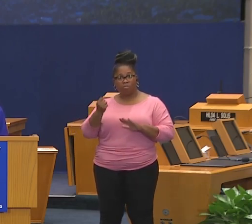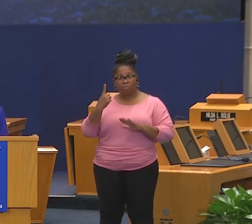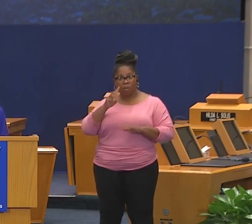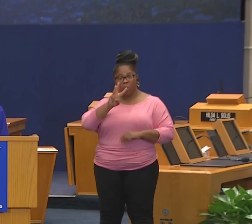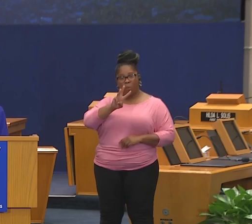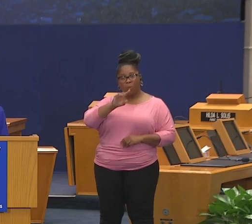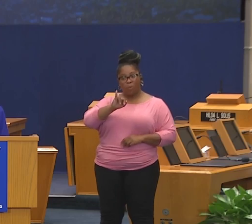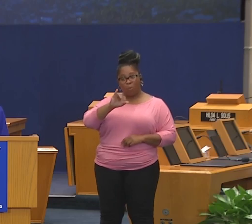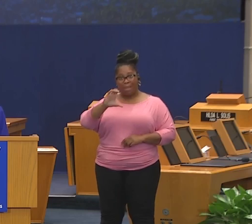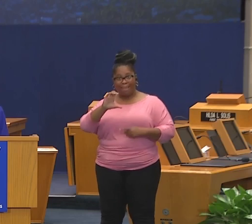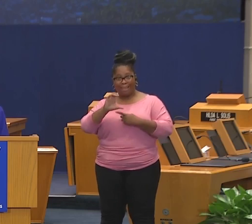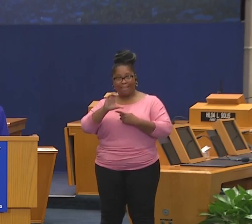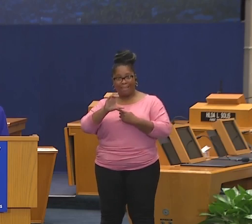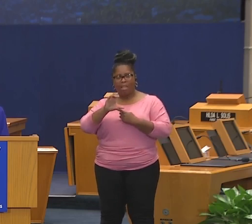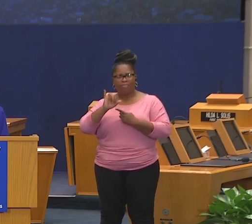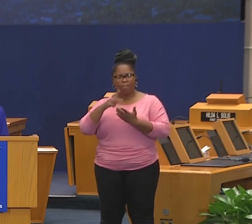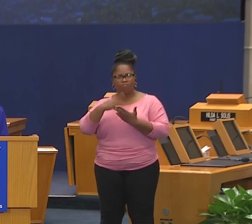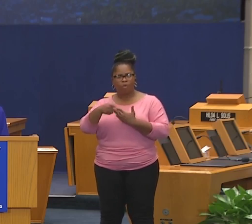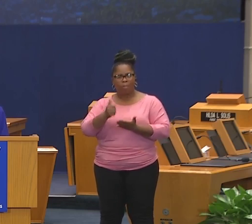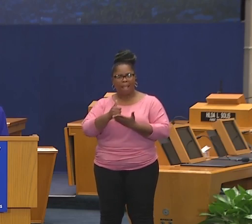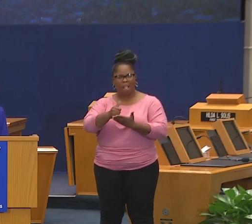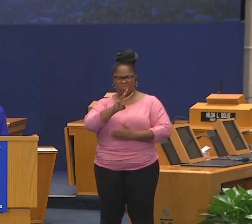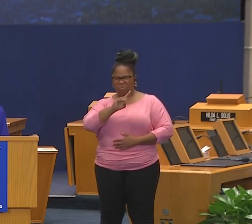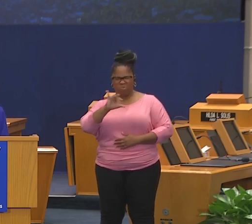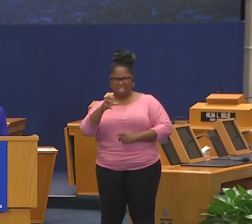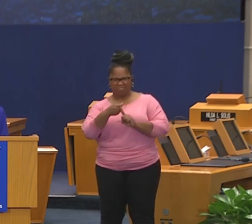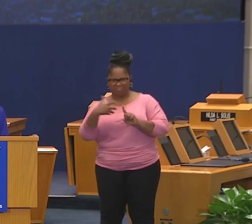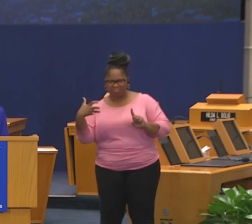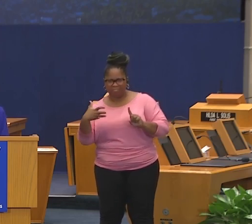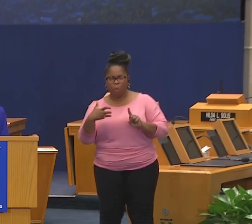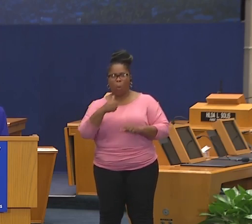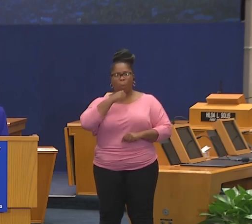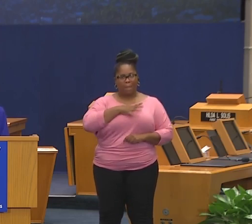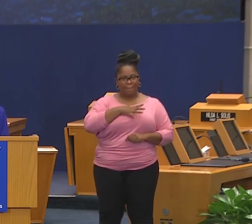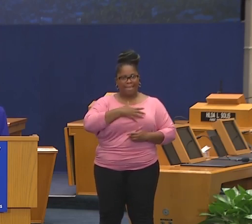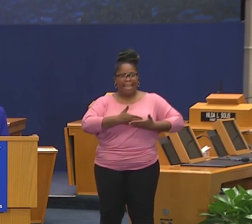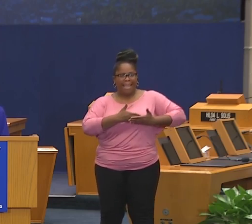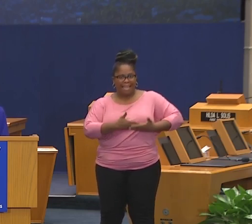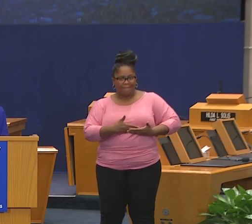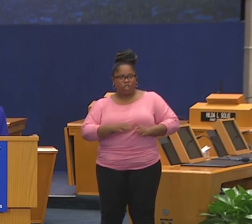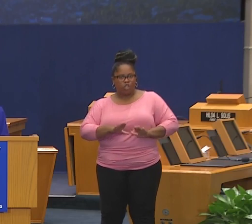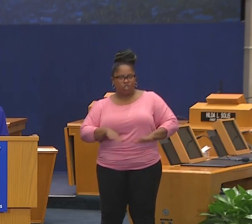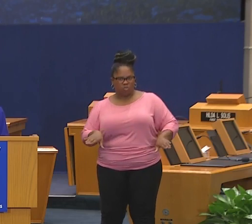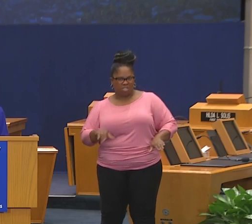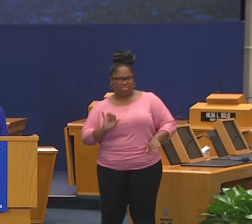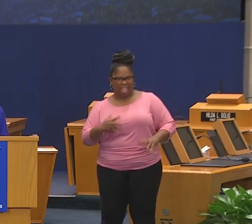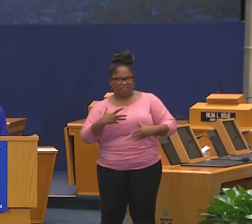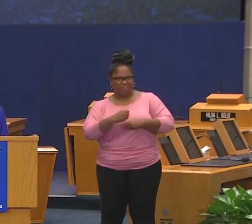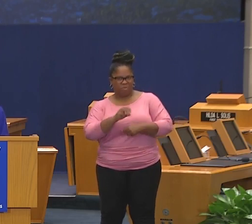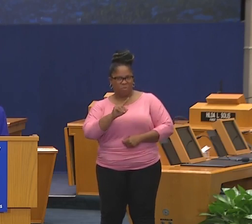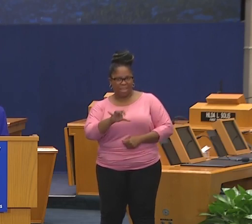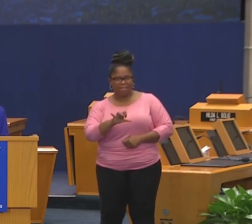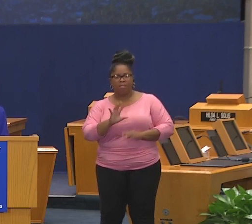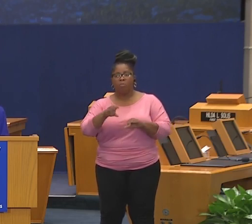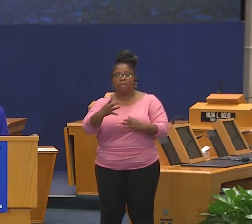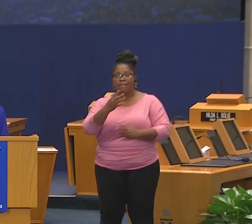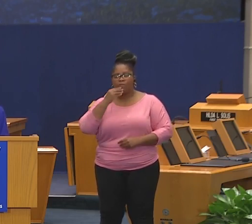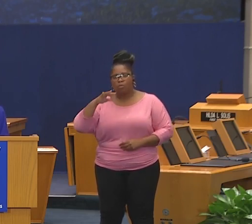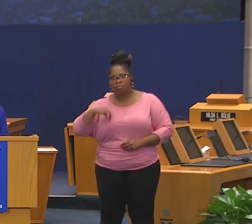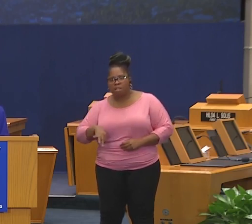program is here to help. WIC, which stands for Women, Infants, and Children, provides food benefits and other resources